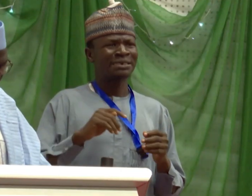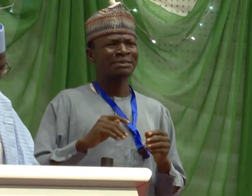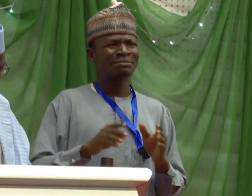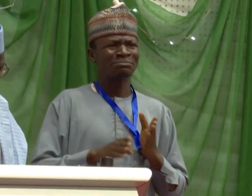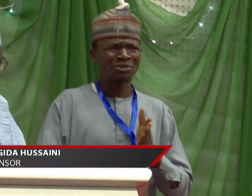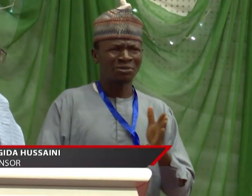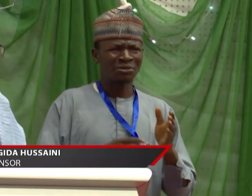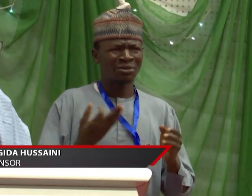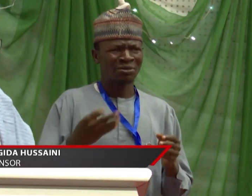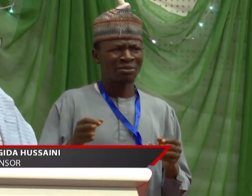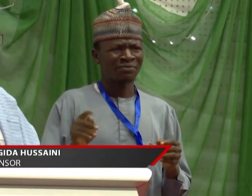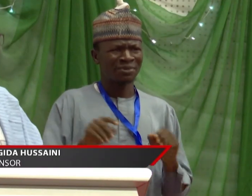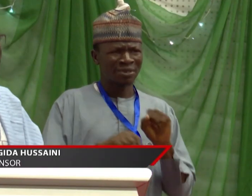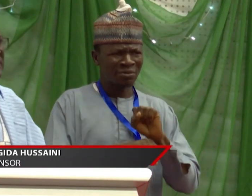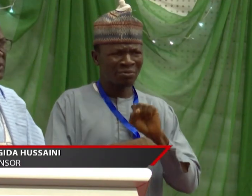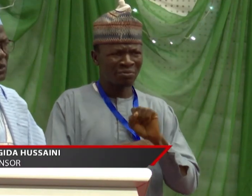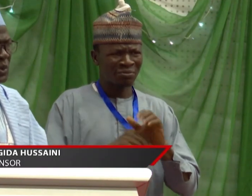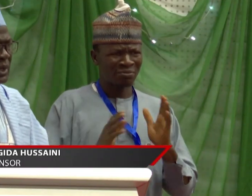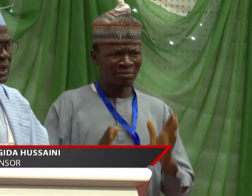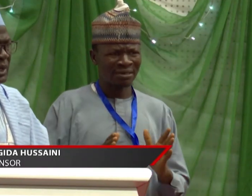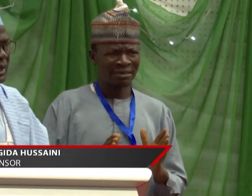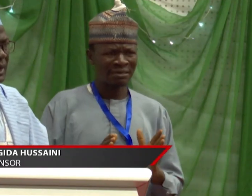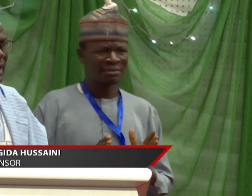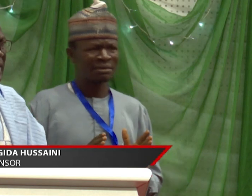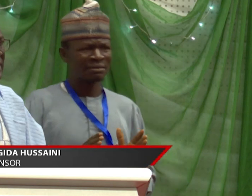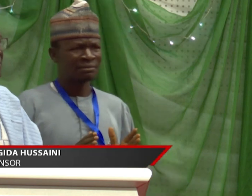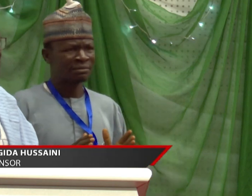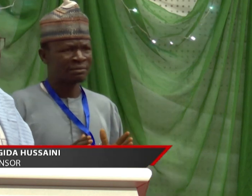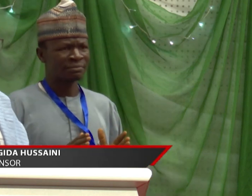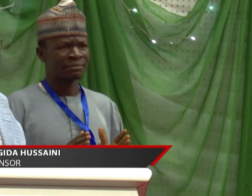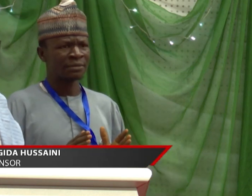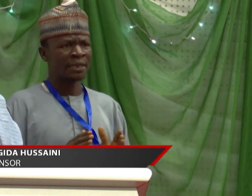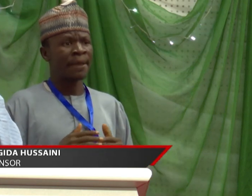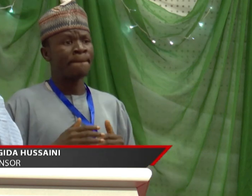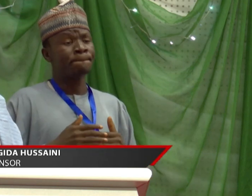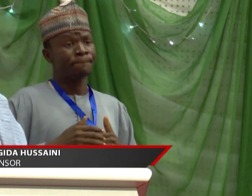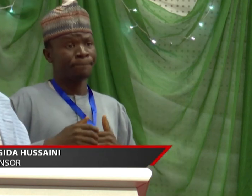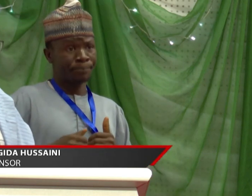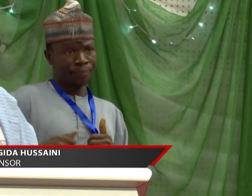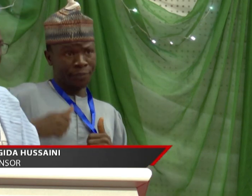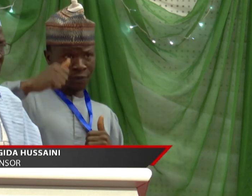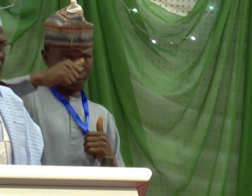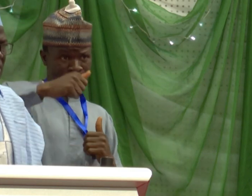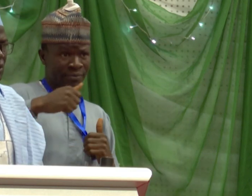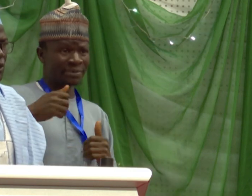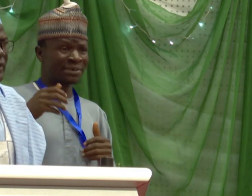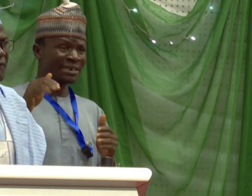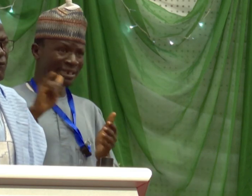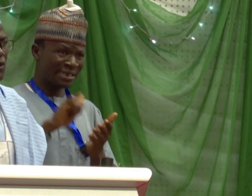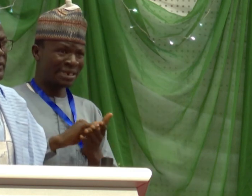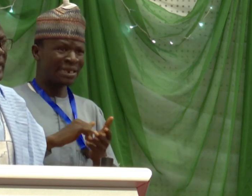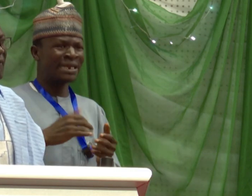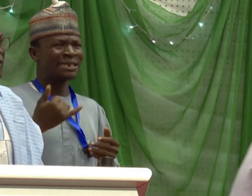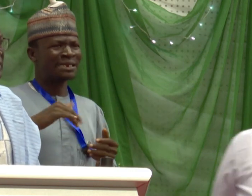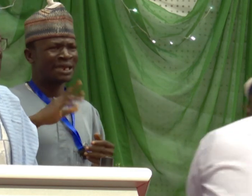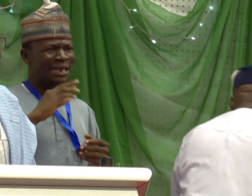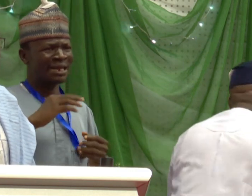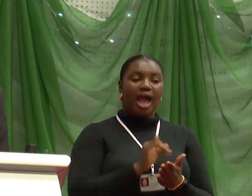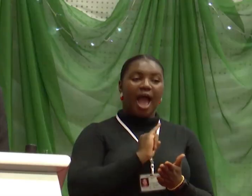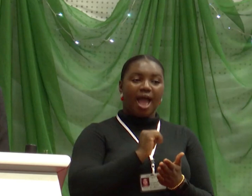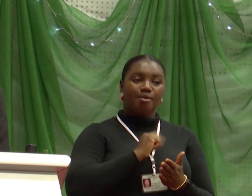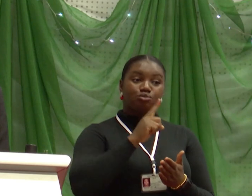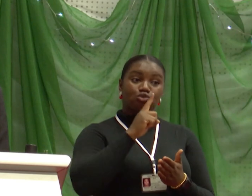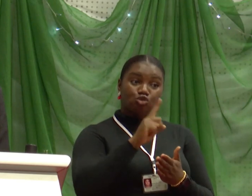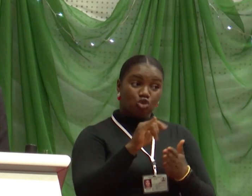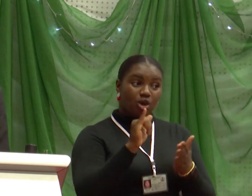this particular segment are in the informal sector. And then beyond that, they are mostly women. So therefore, they are vulnerable. Most